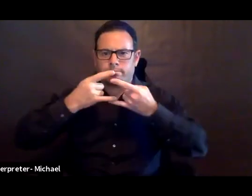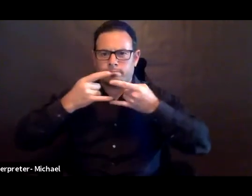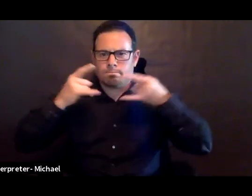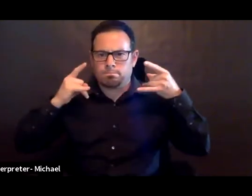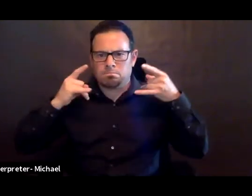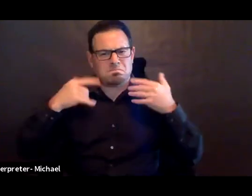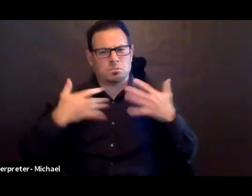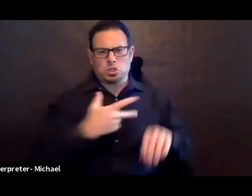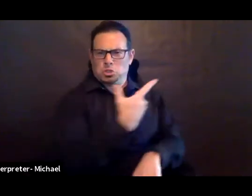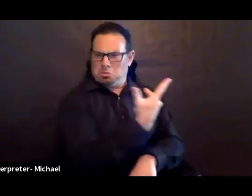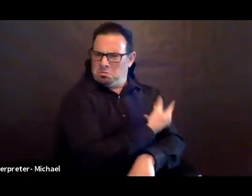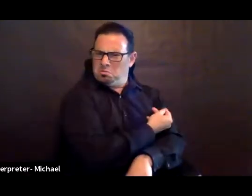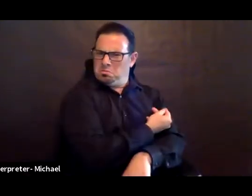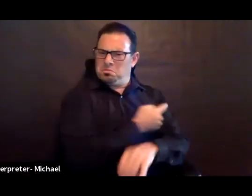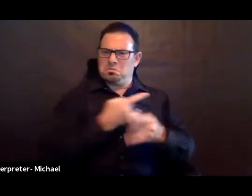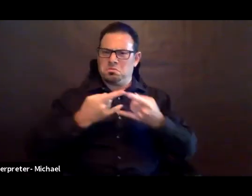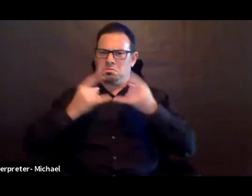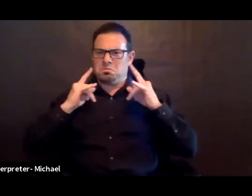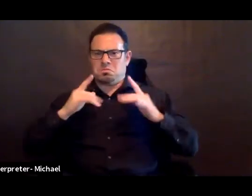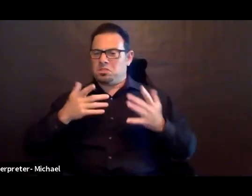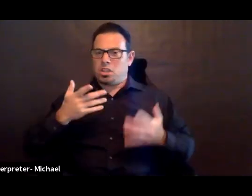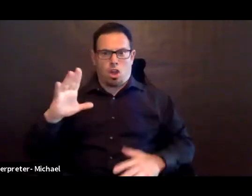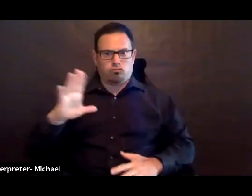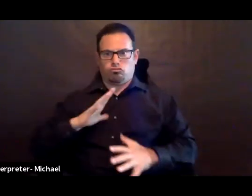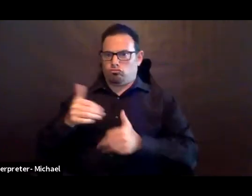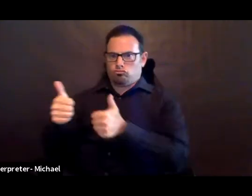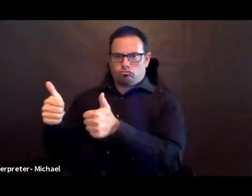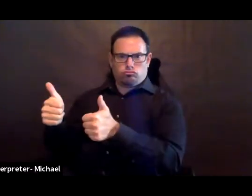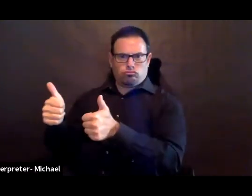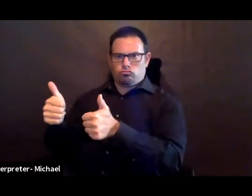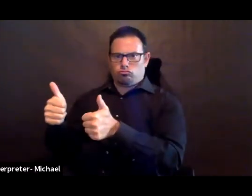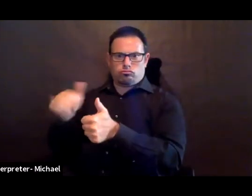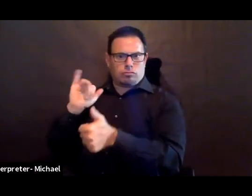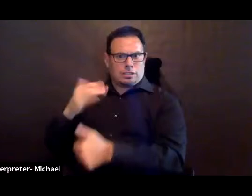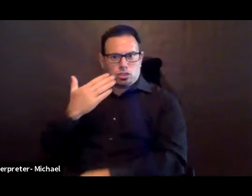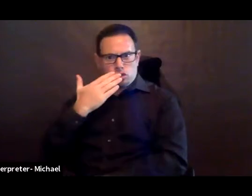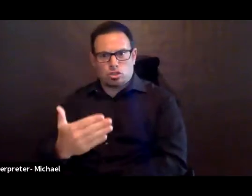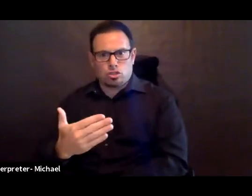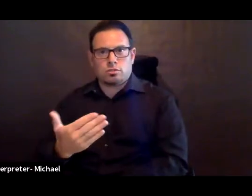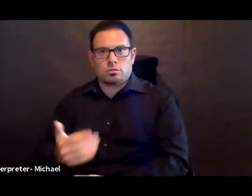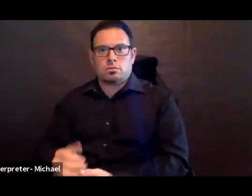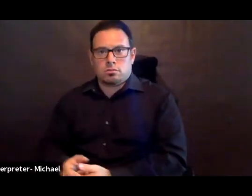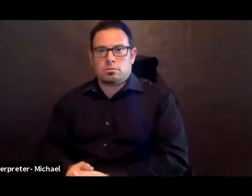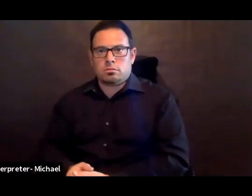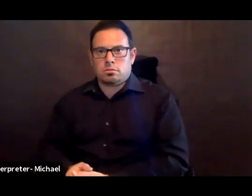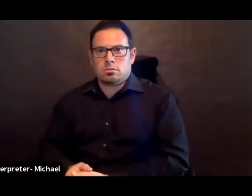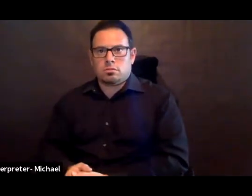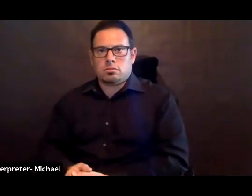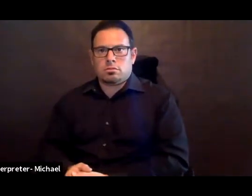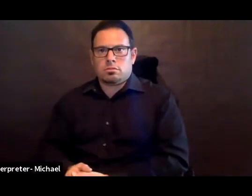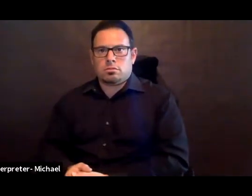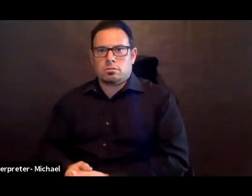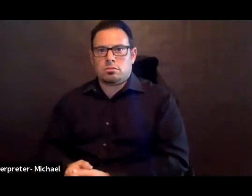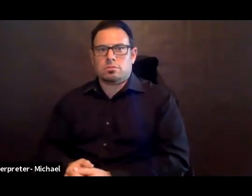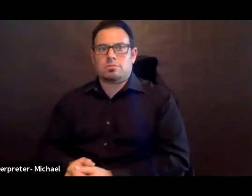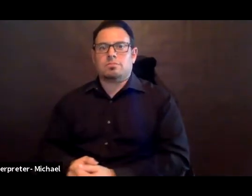for your questions. Chris? Thank you, Commissioner. As Commissioner Malcolm said, we